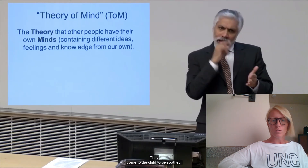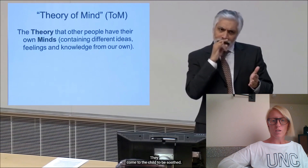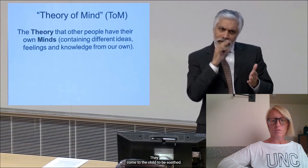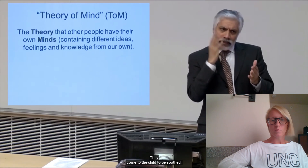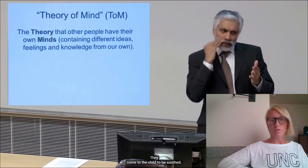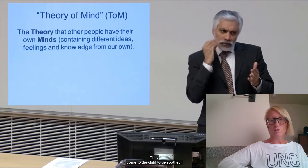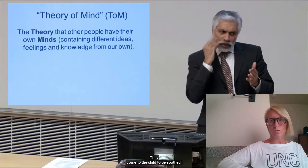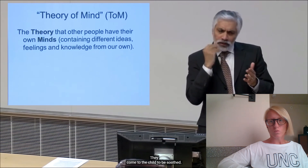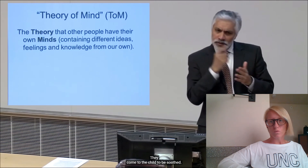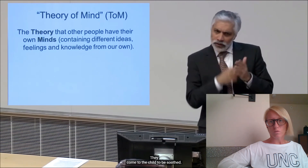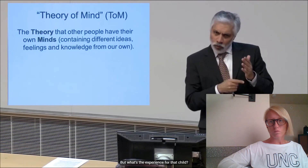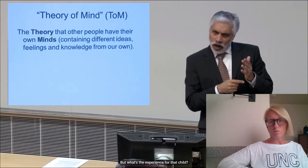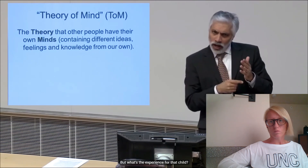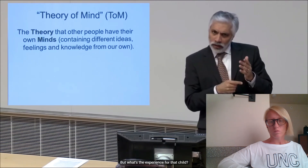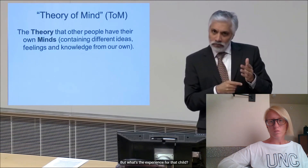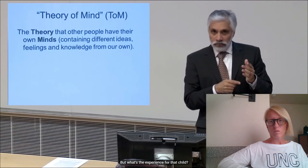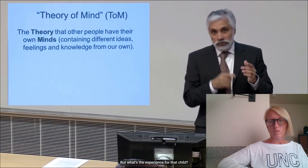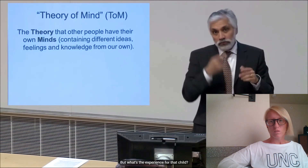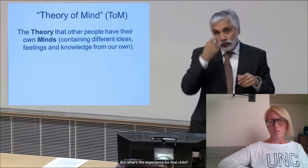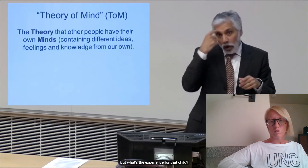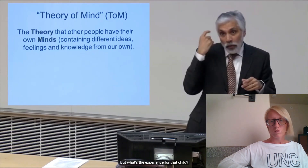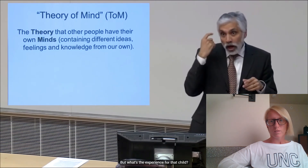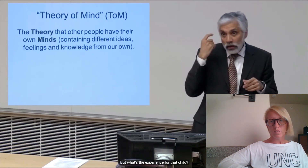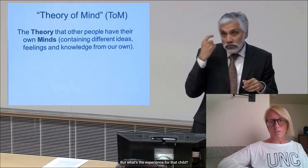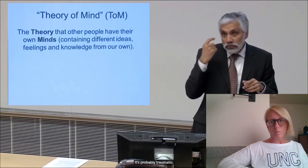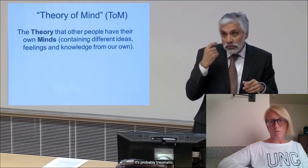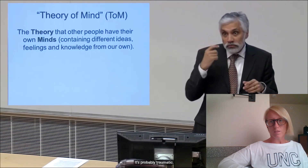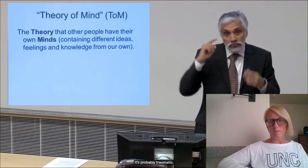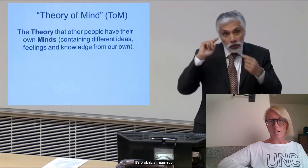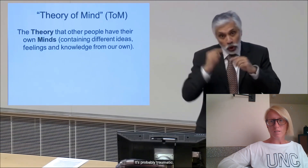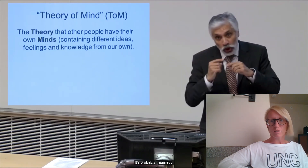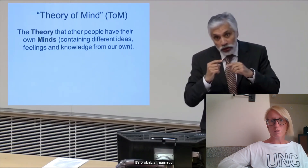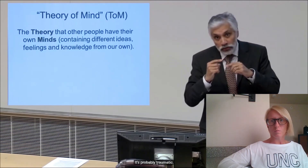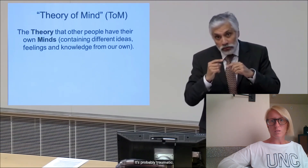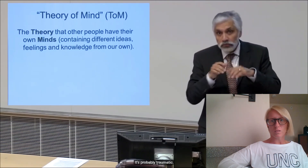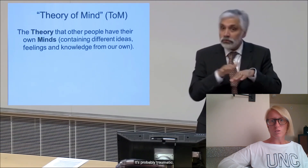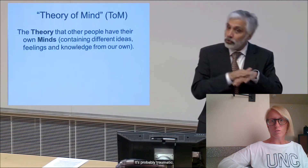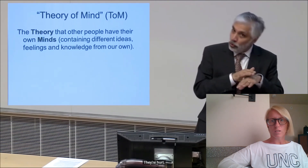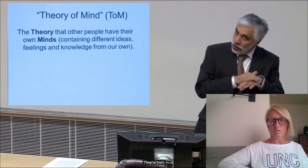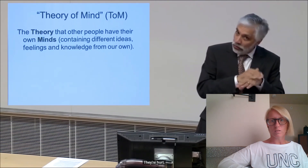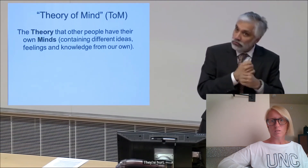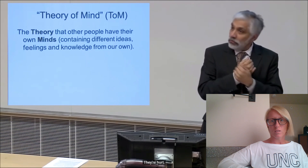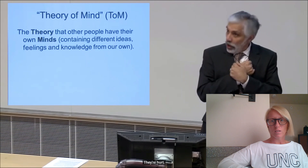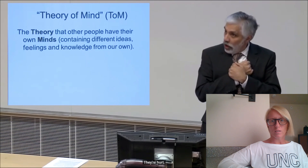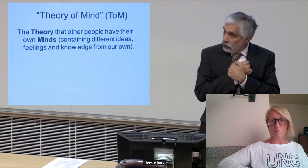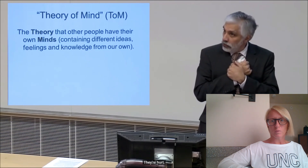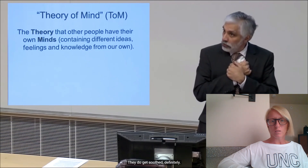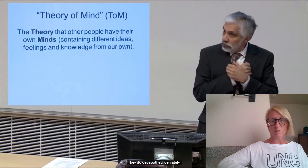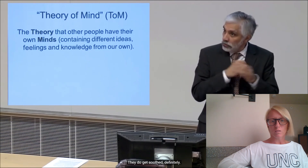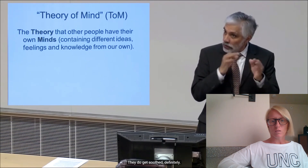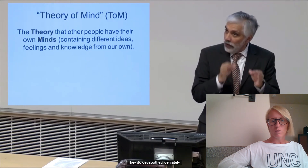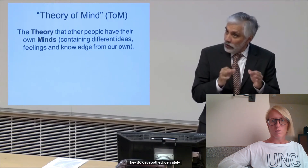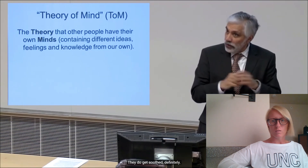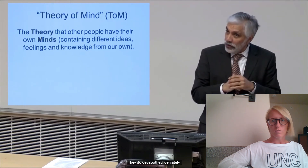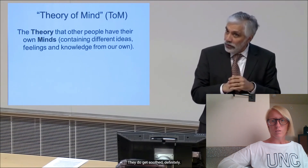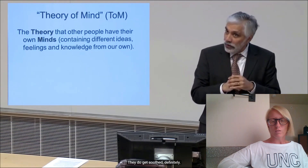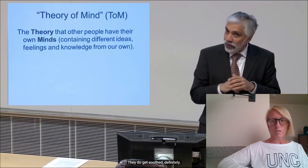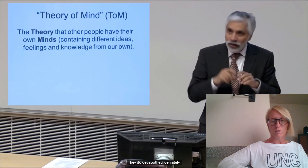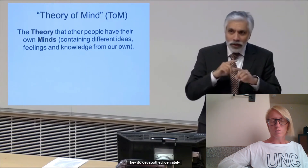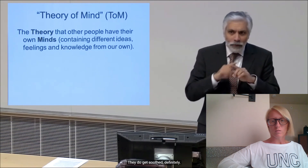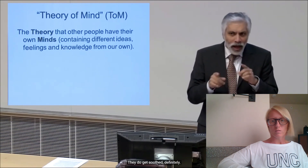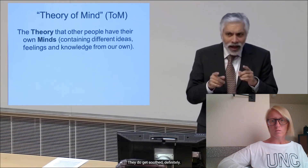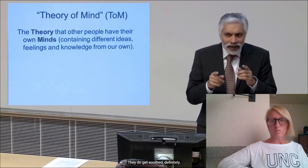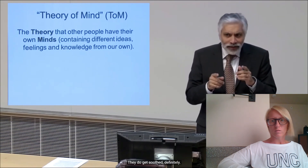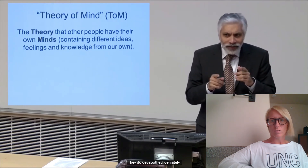soothed. But what's the experience for that child? It's probably traumatic. They're hurt. They do get